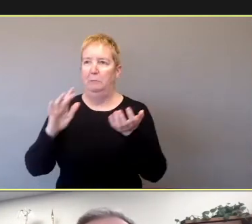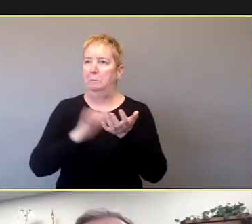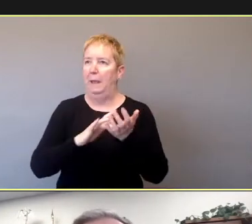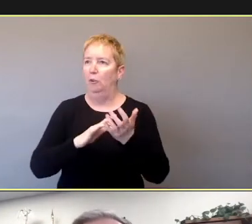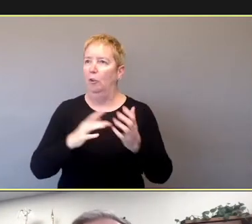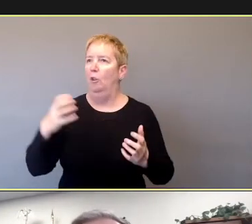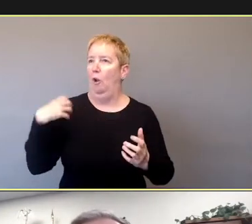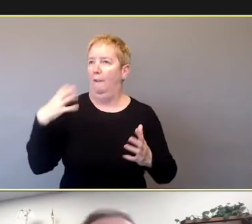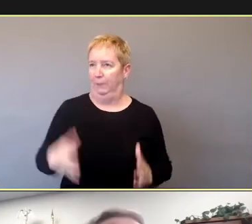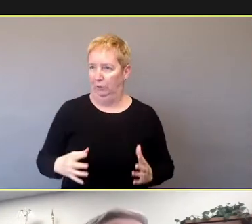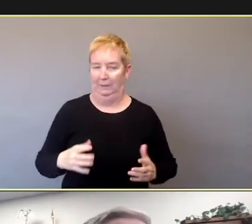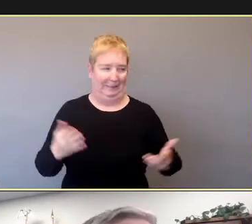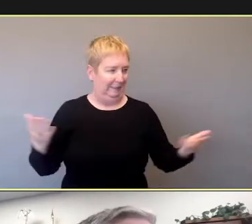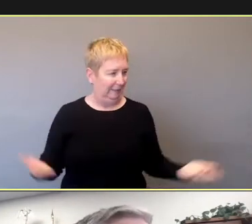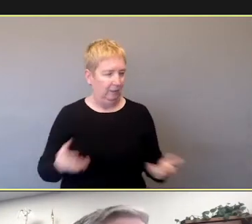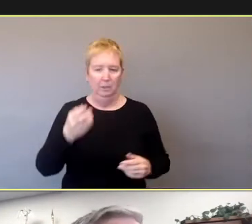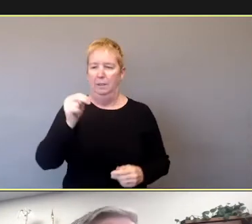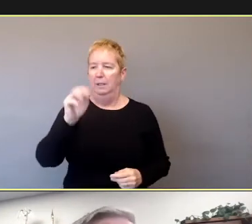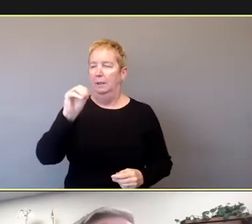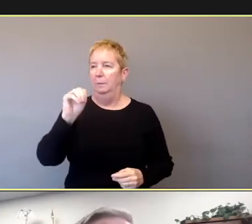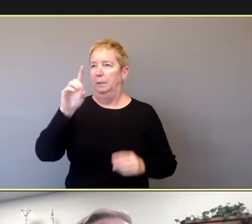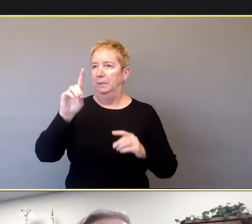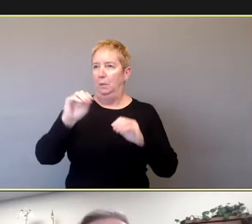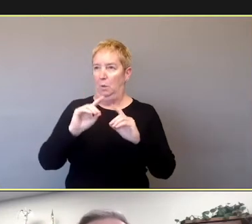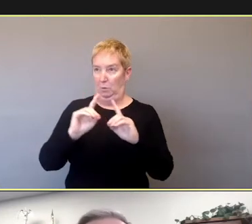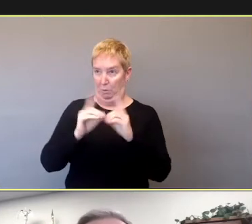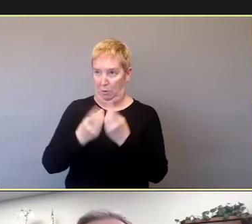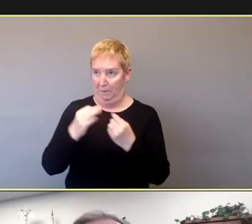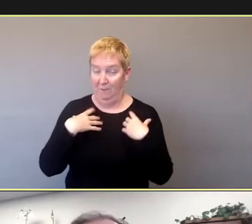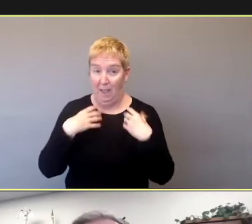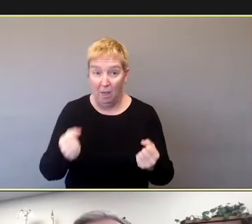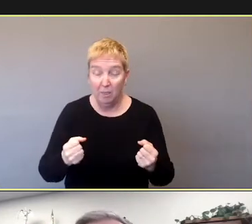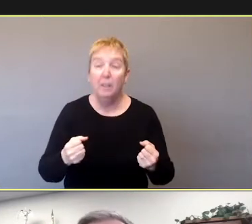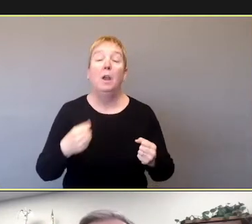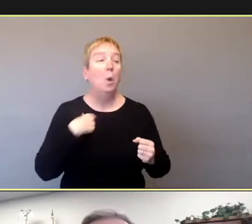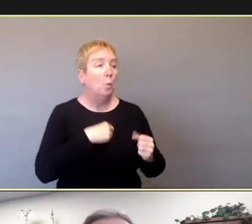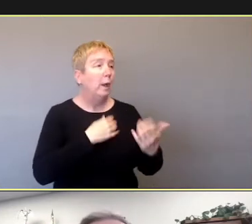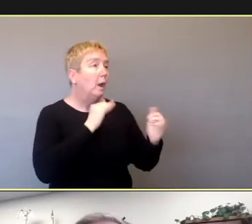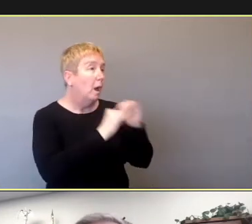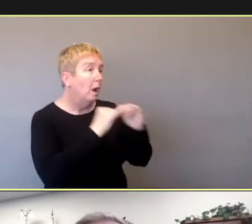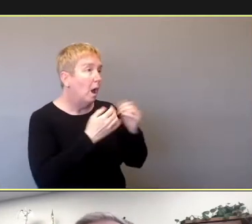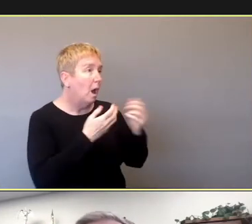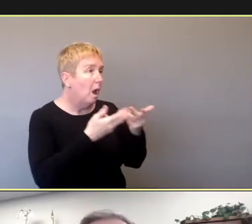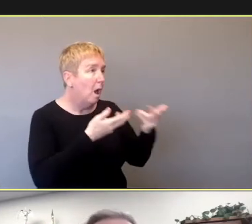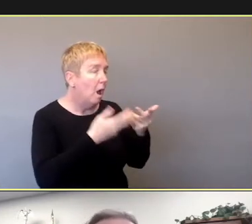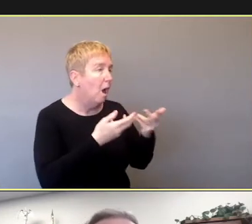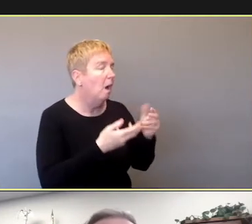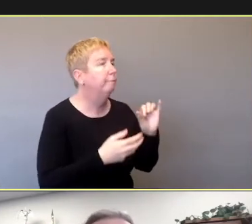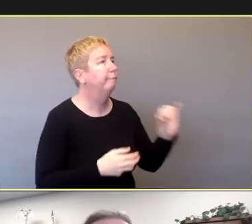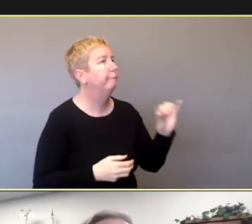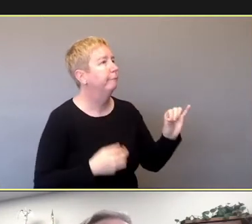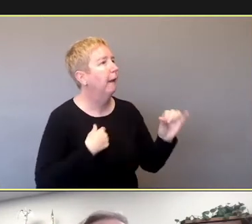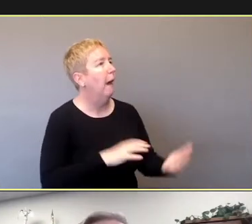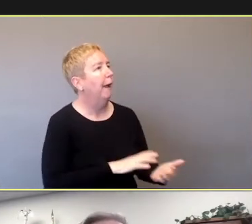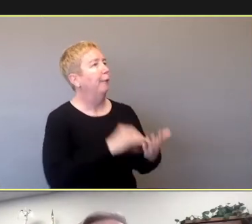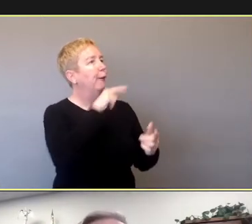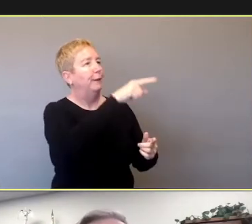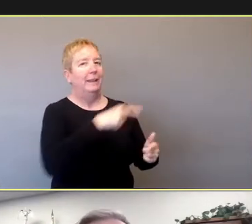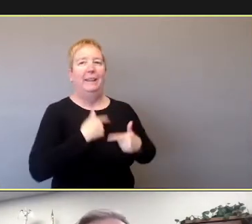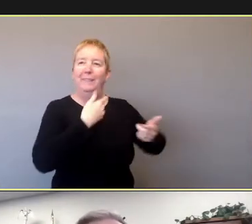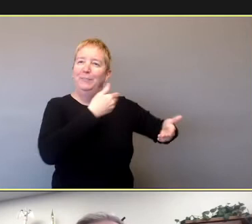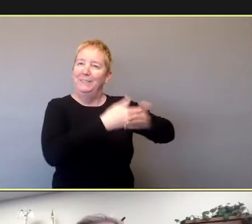and turns out in the interview process discovered that he's one of my neighbors. He lives about 1.5 miles away